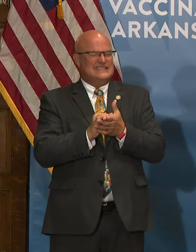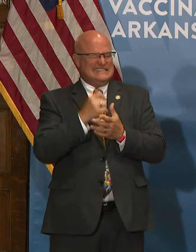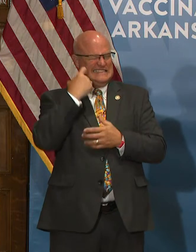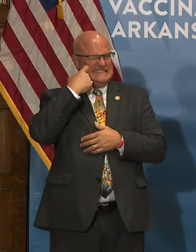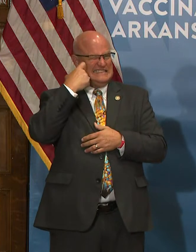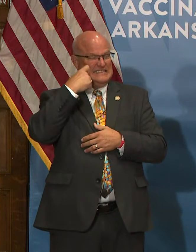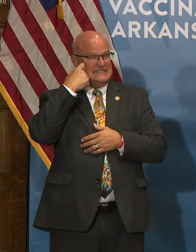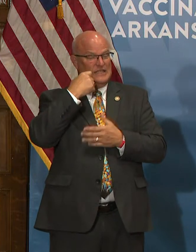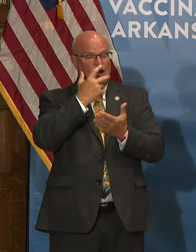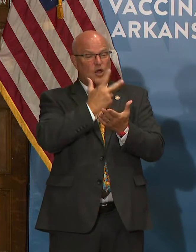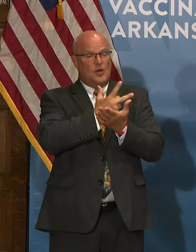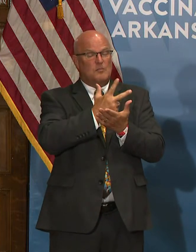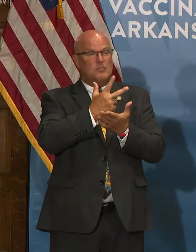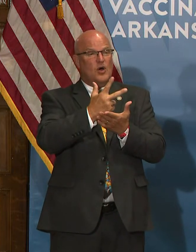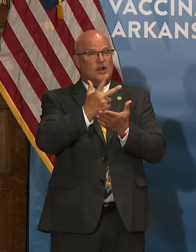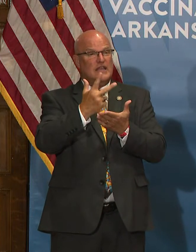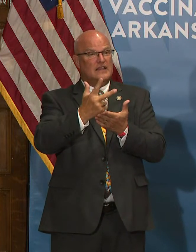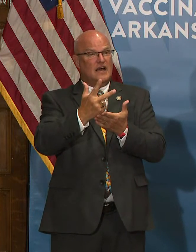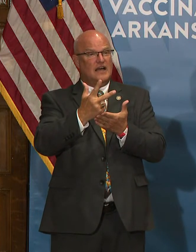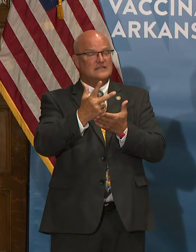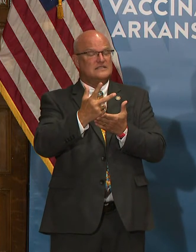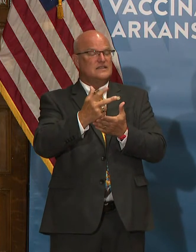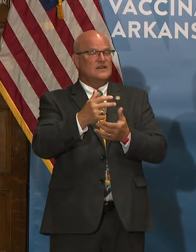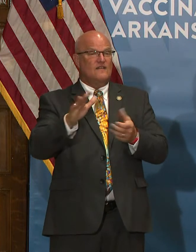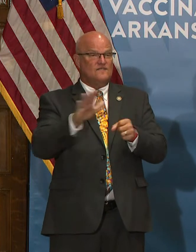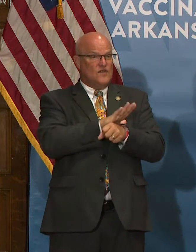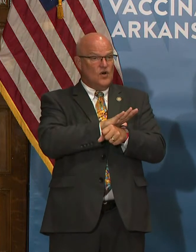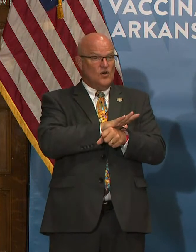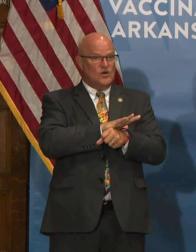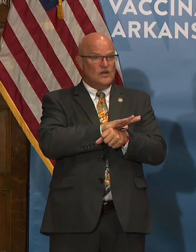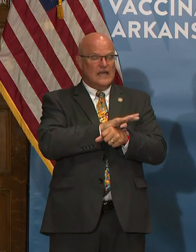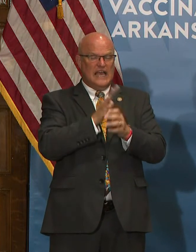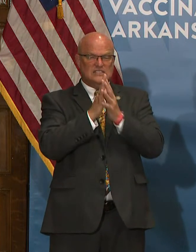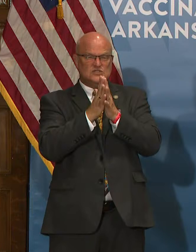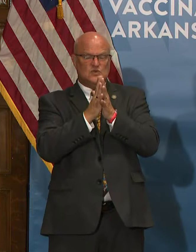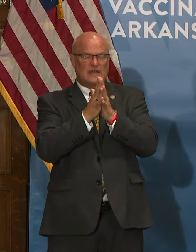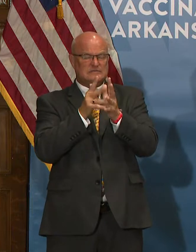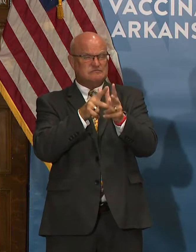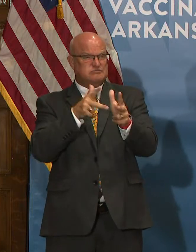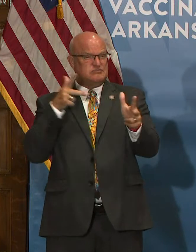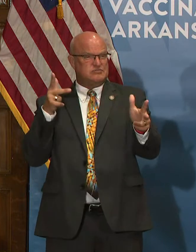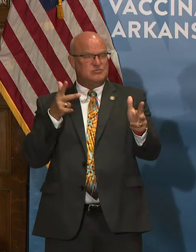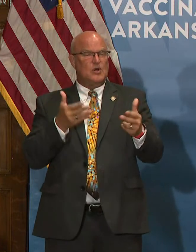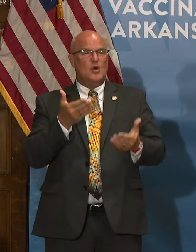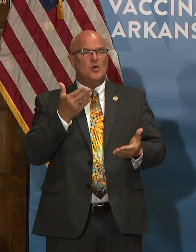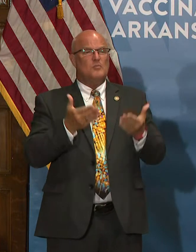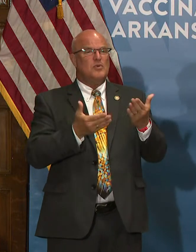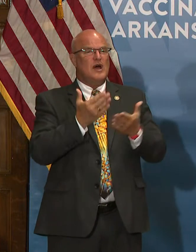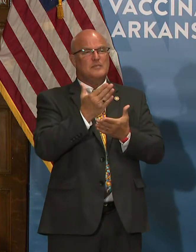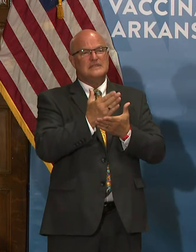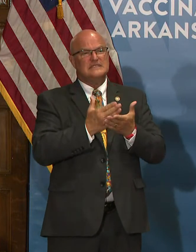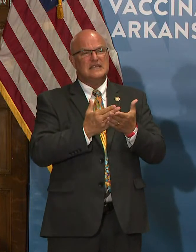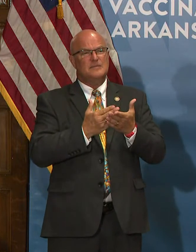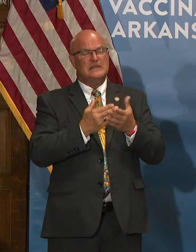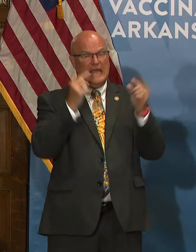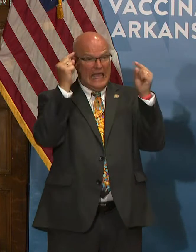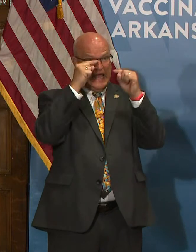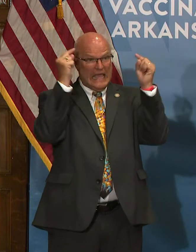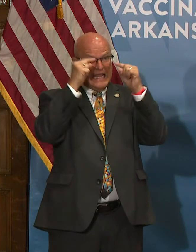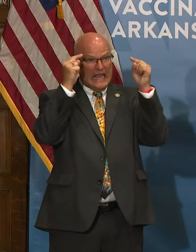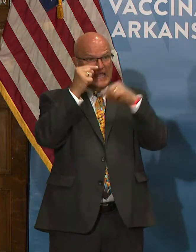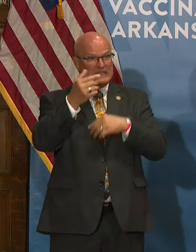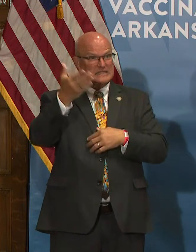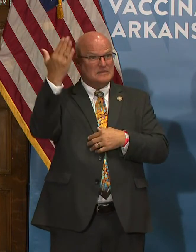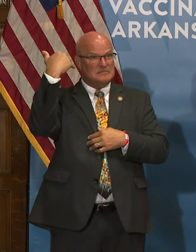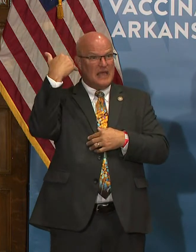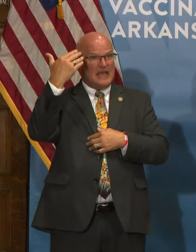ago, full parking lots and congested traffic lines were probably some of the biggest headaches